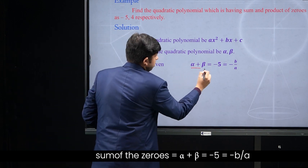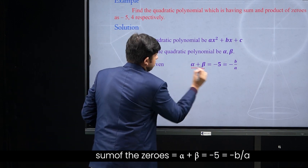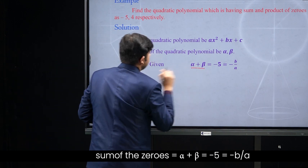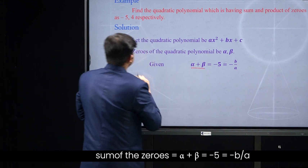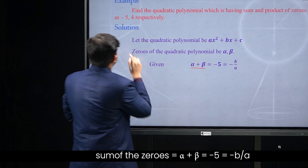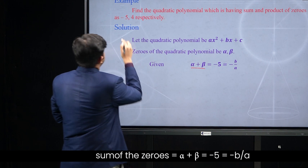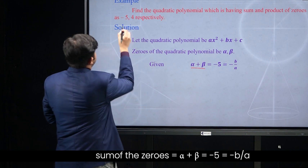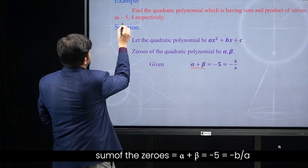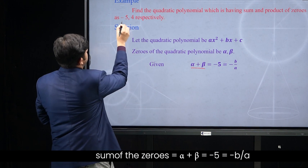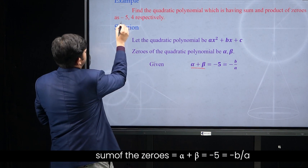a.